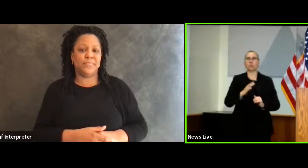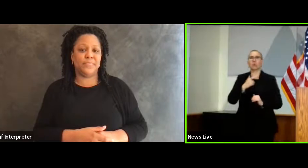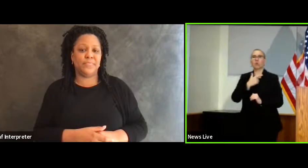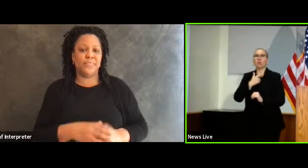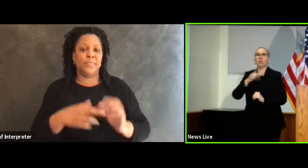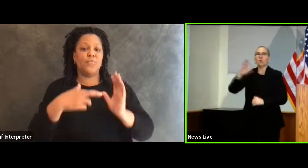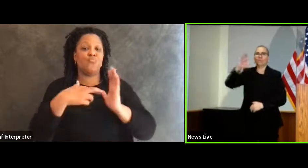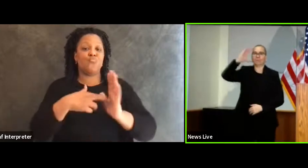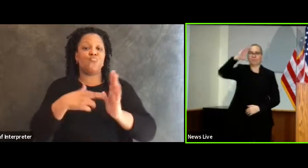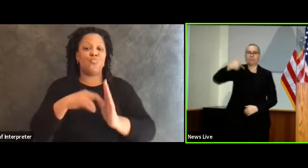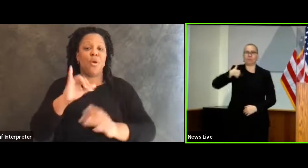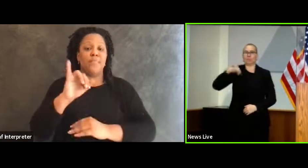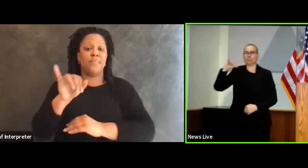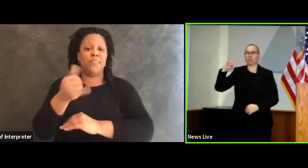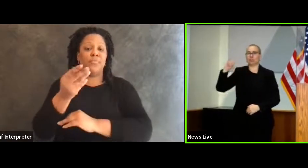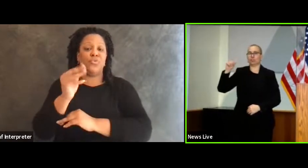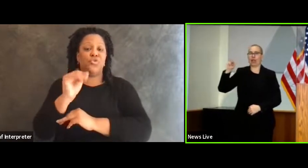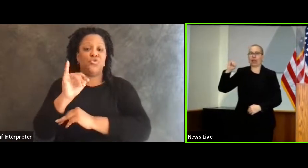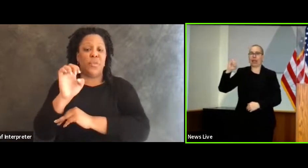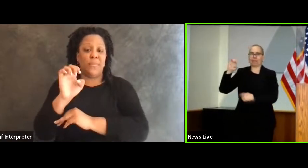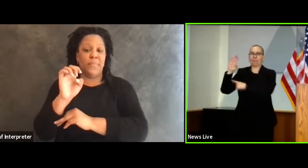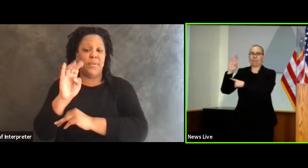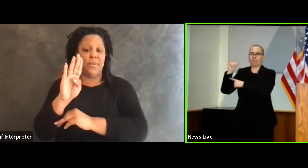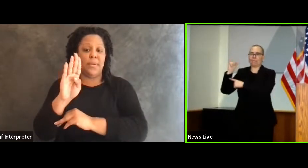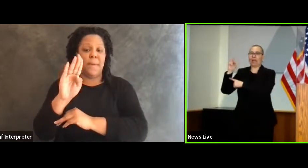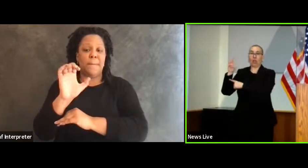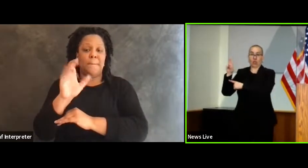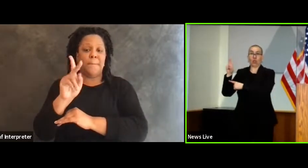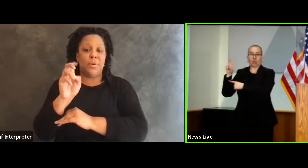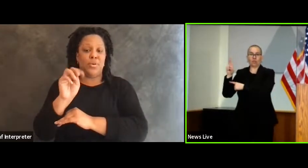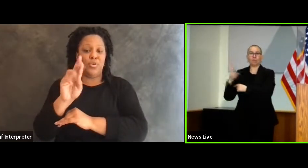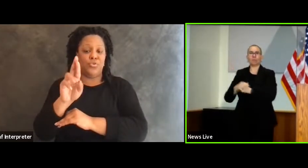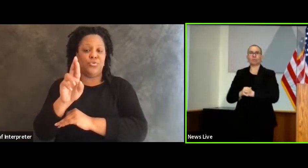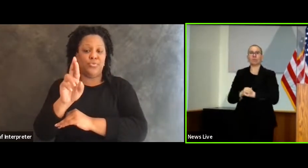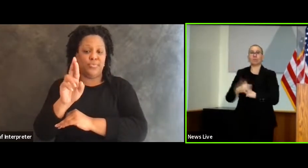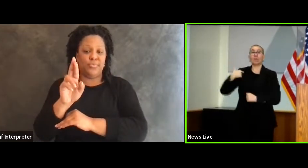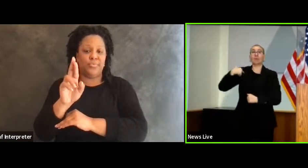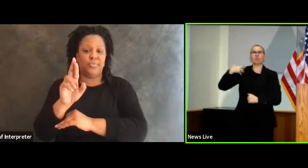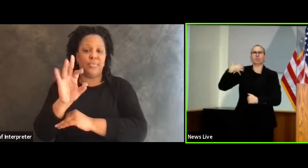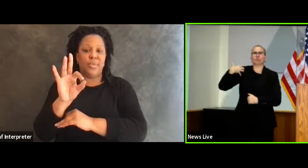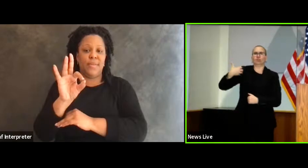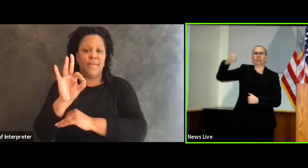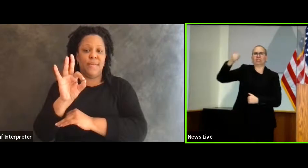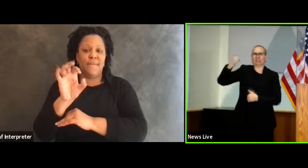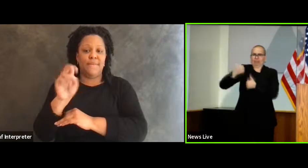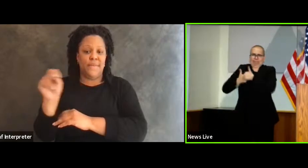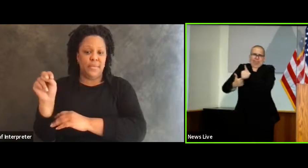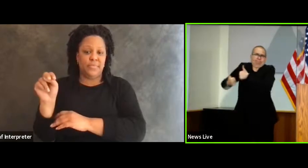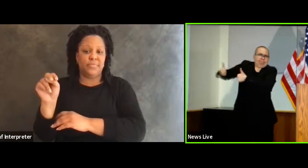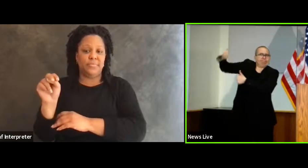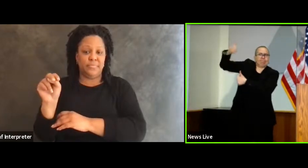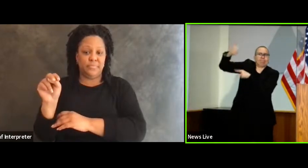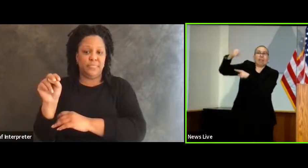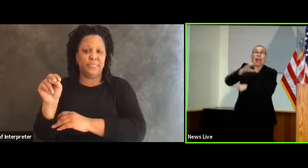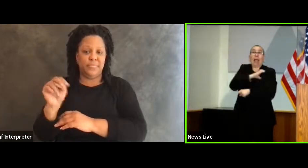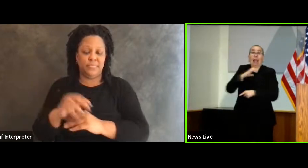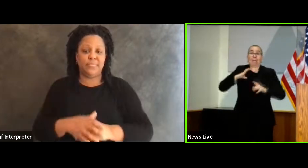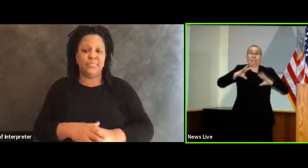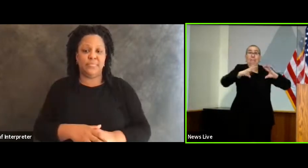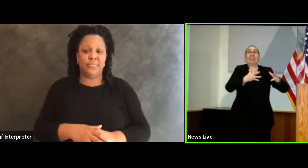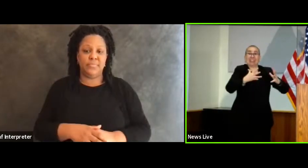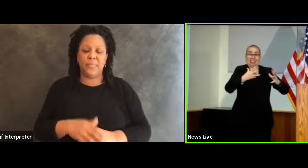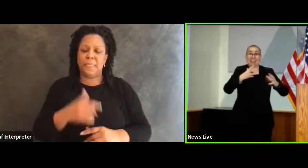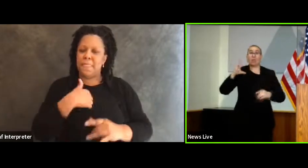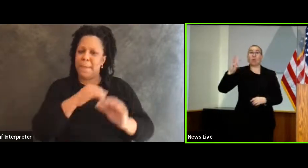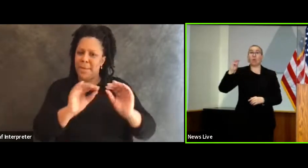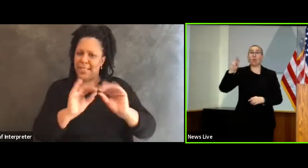Jamie Becker Finn, State Representative and Chair of the Judiciary Committee. I do want to clear this up because the warrant was for a failure to appear.